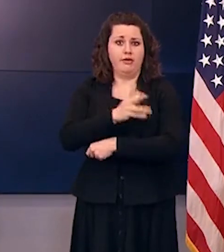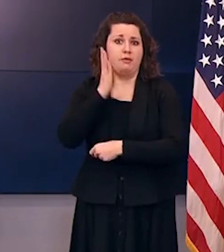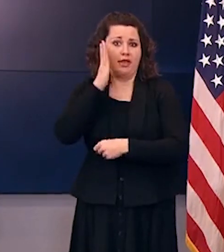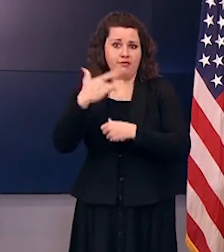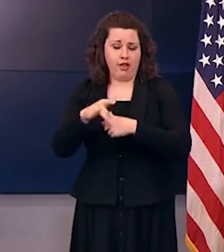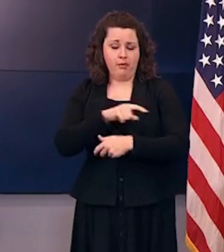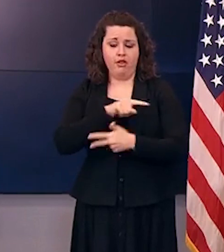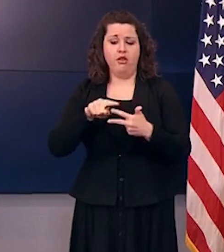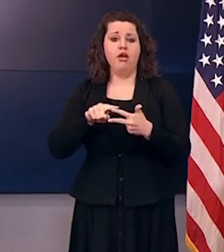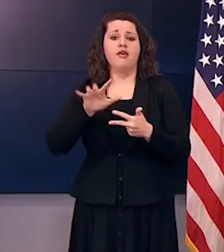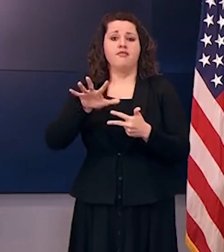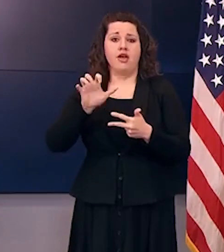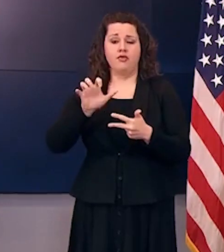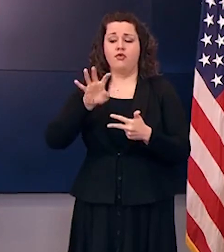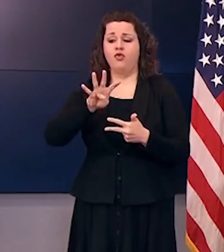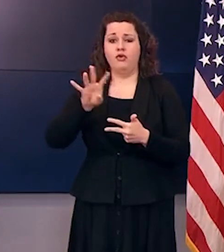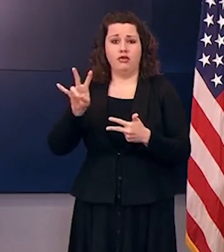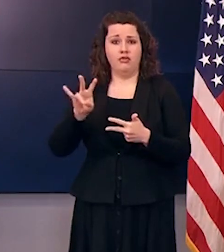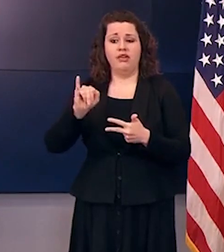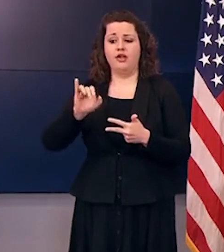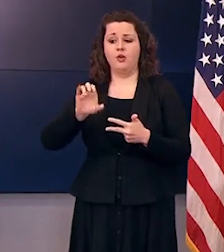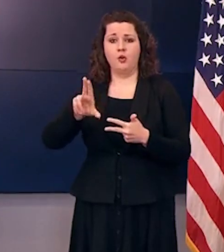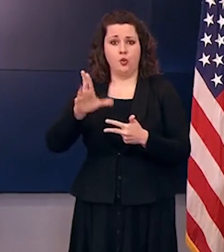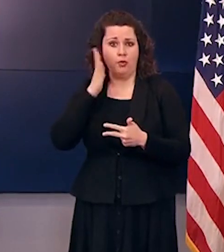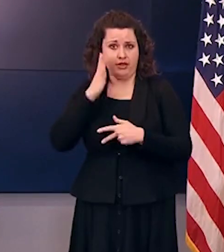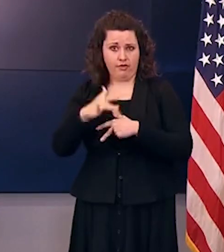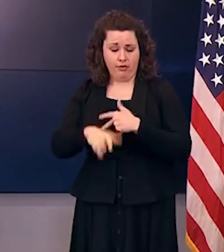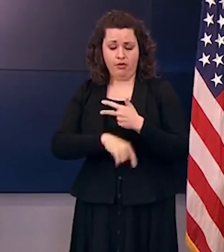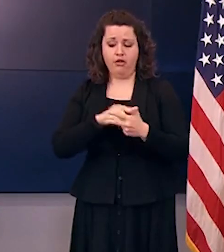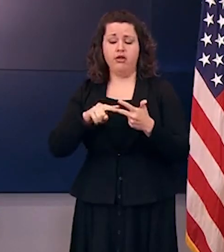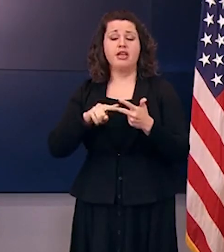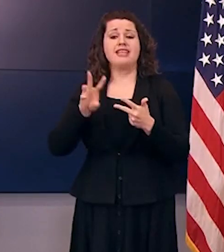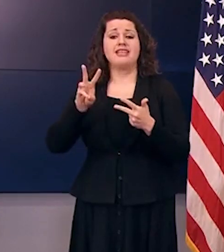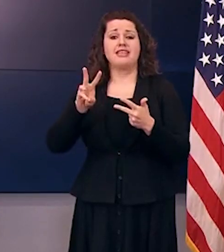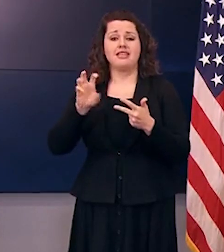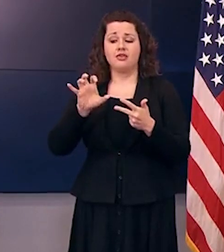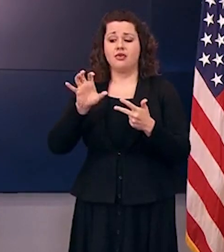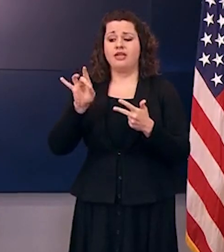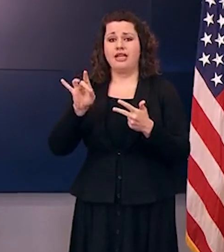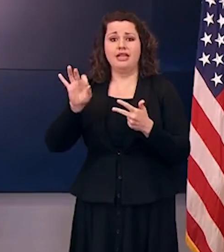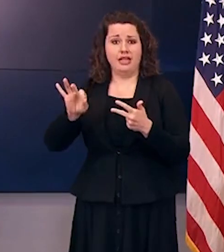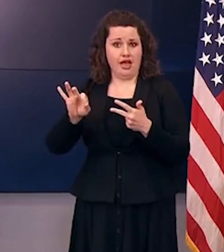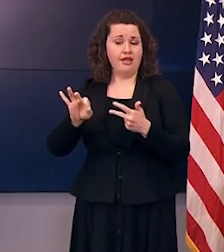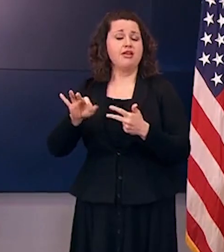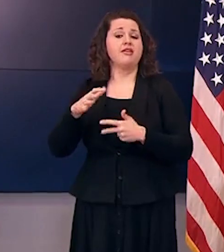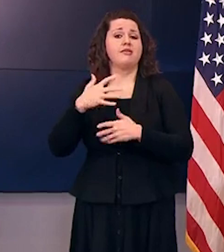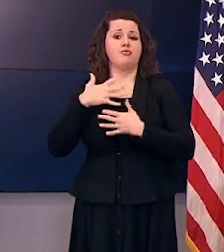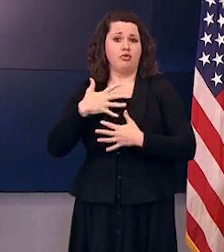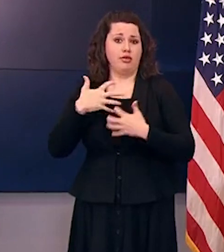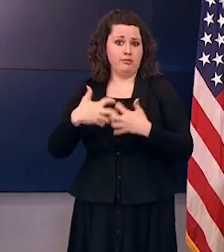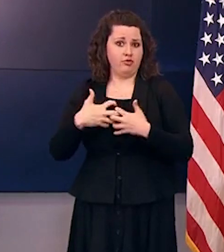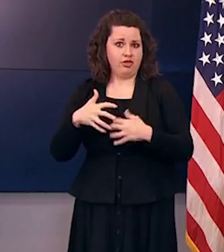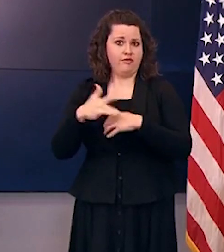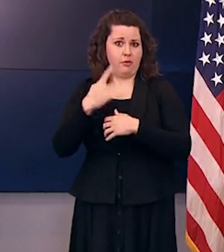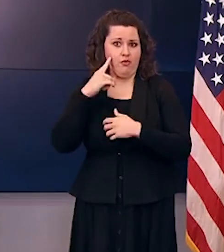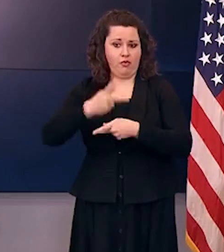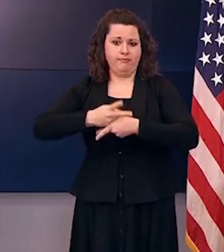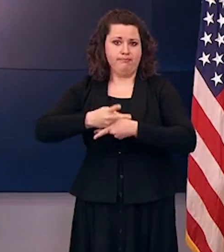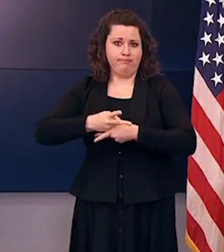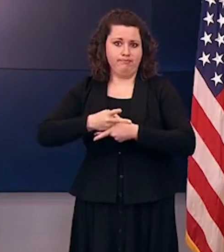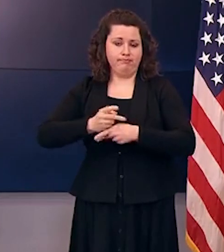beds, 547 ICU beds, and 689 ventilators that are available for patient